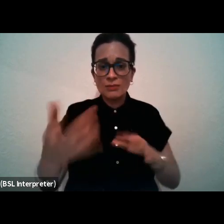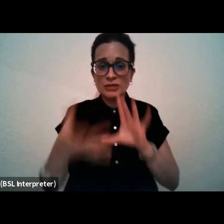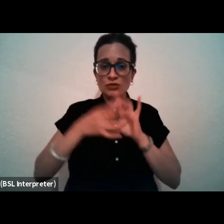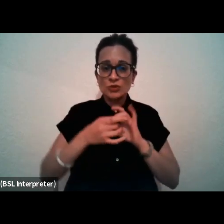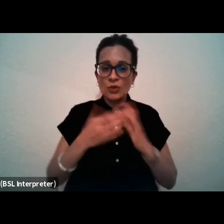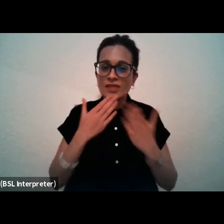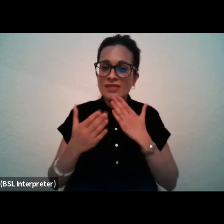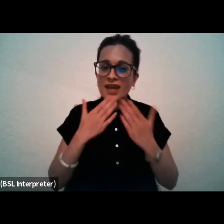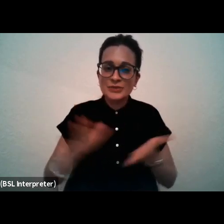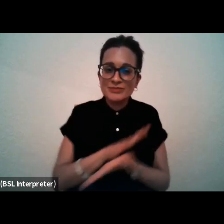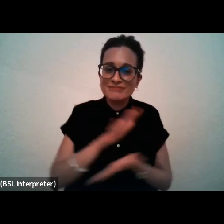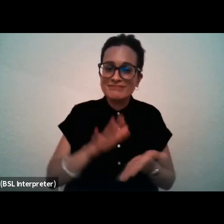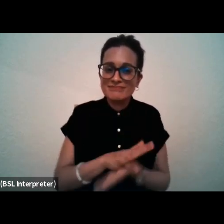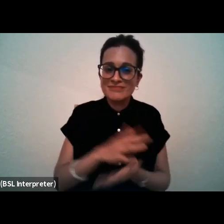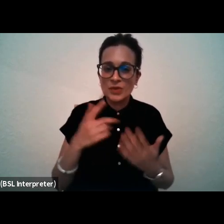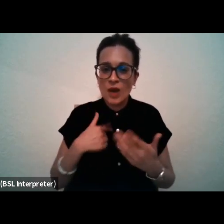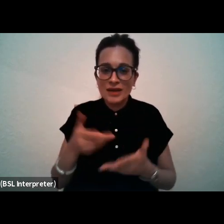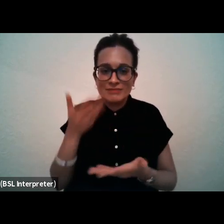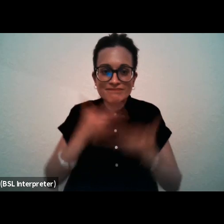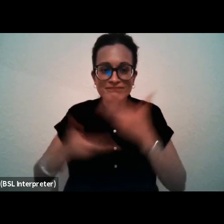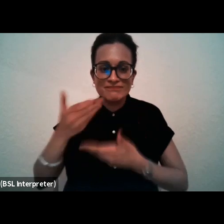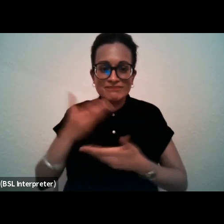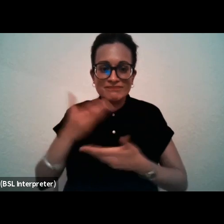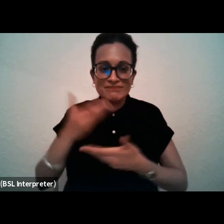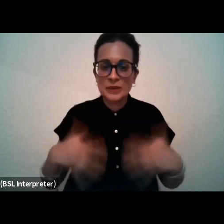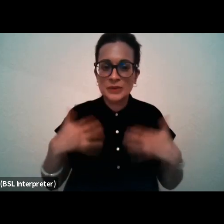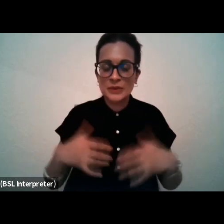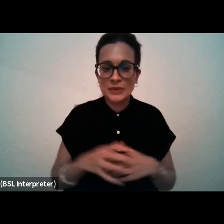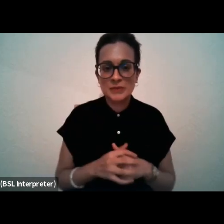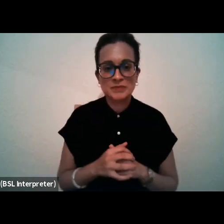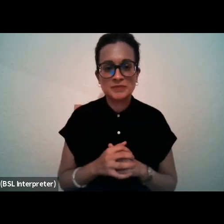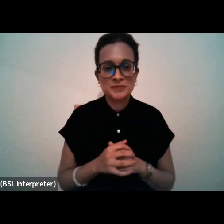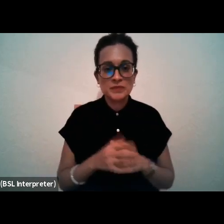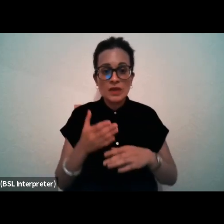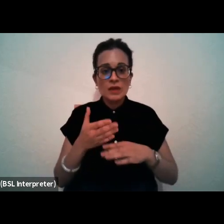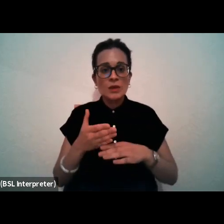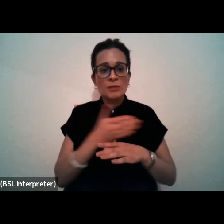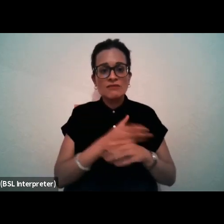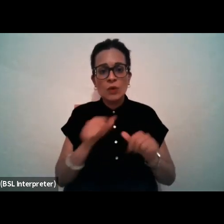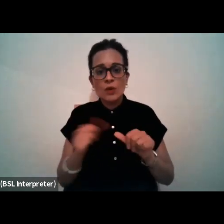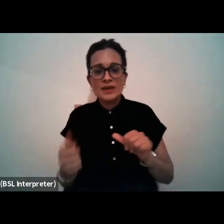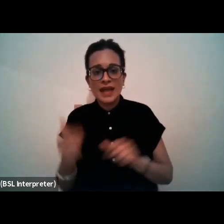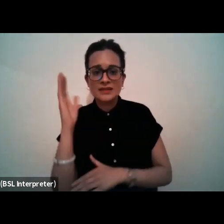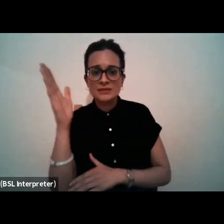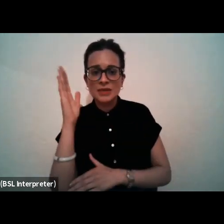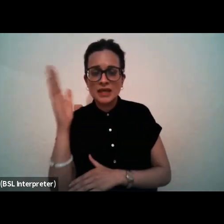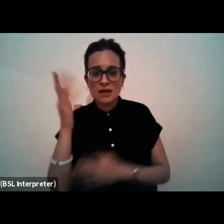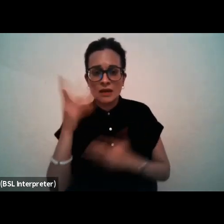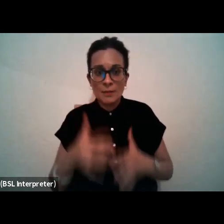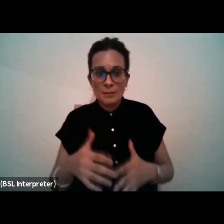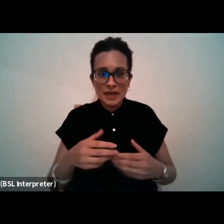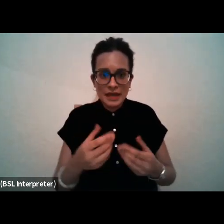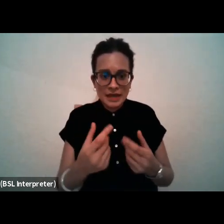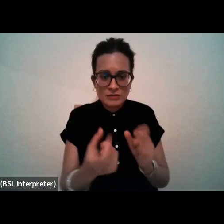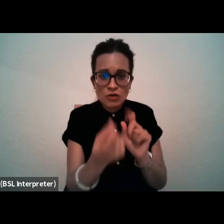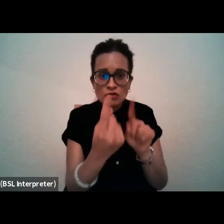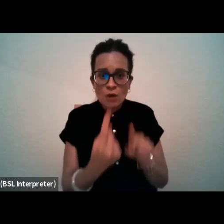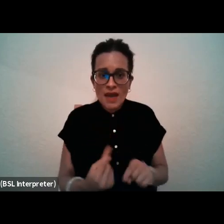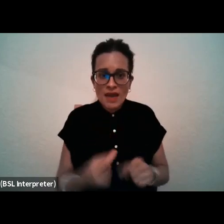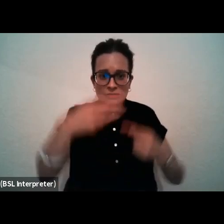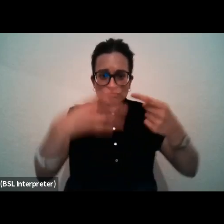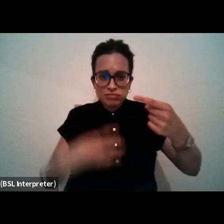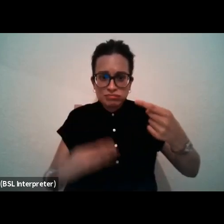real pleasure to hear from you. So before I move on to our next speaker, so we've had some really great comments coming in. Keep those